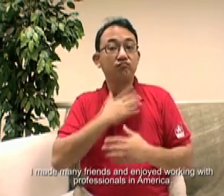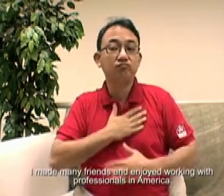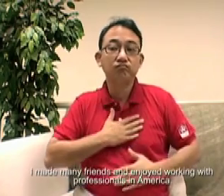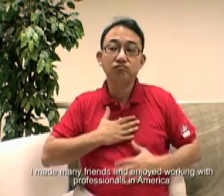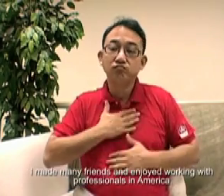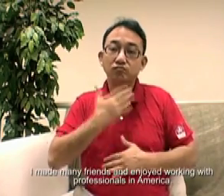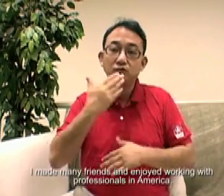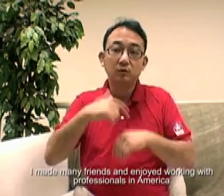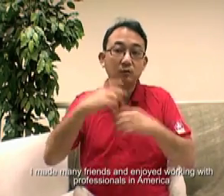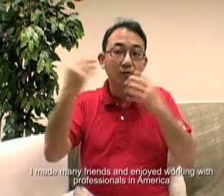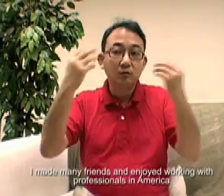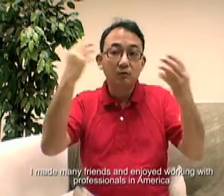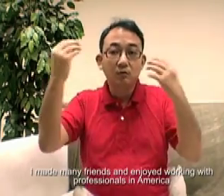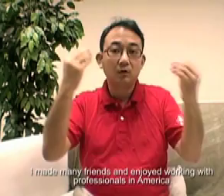America.